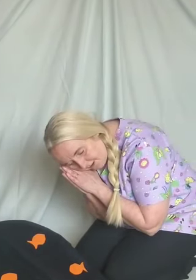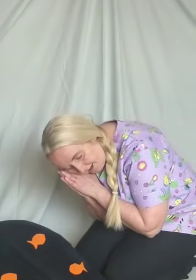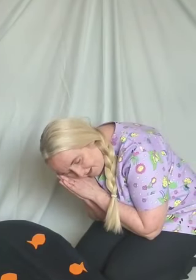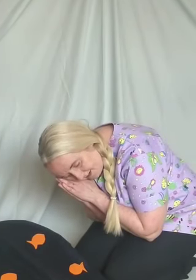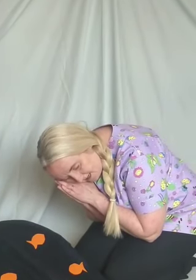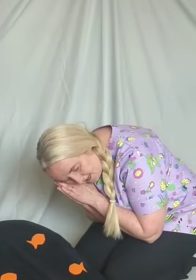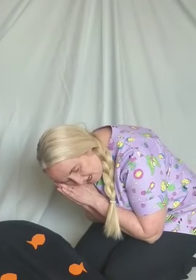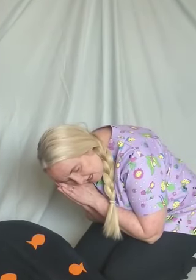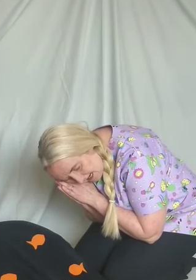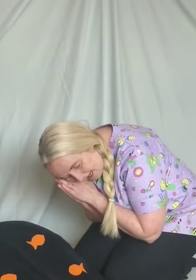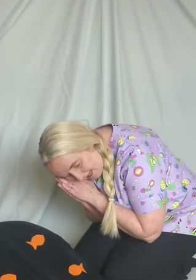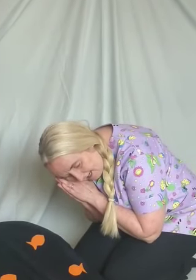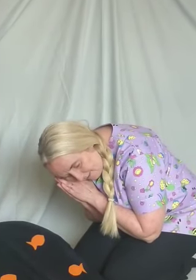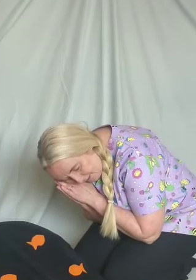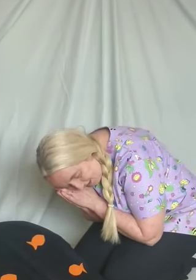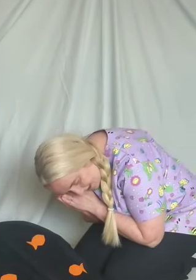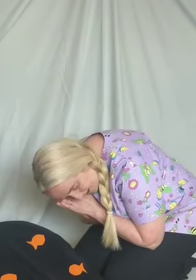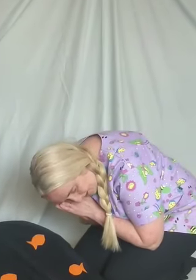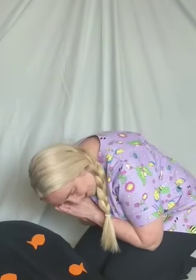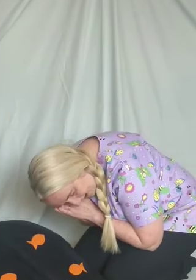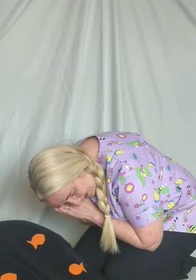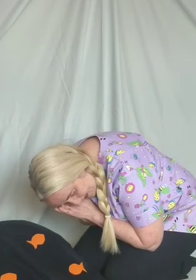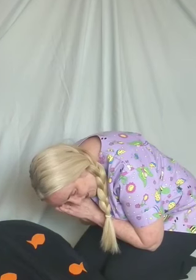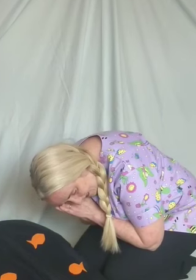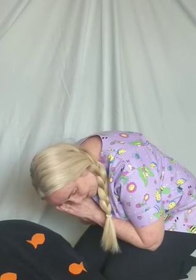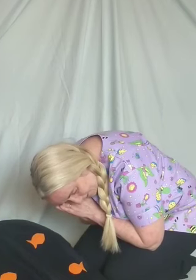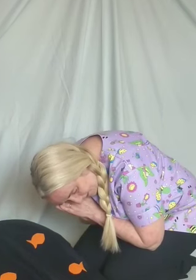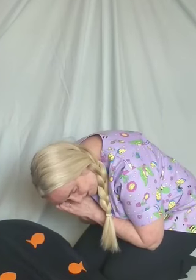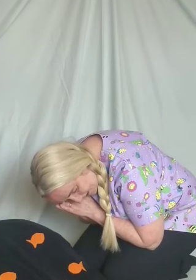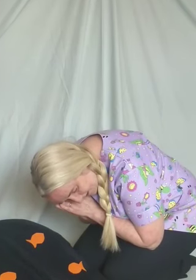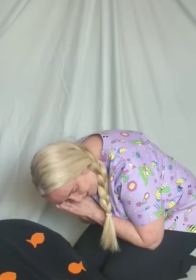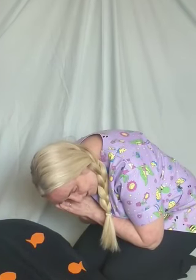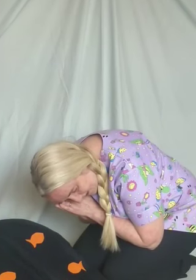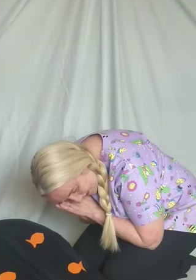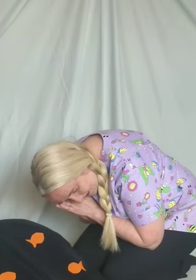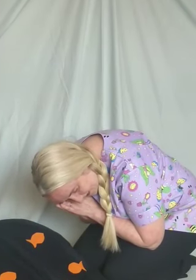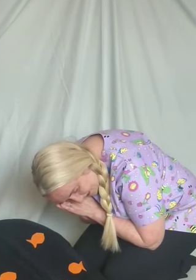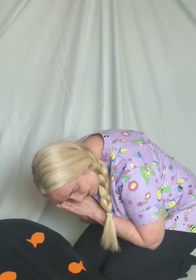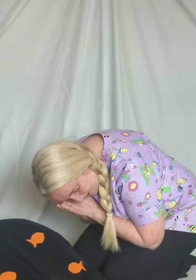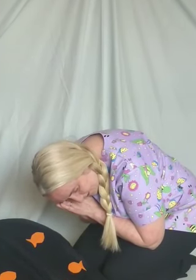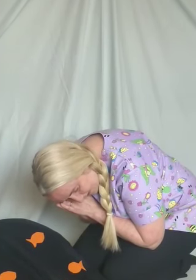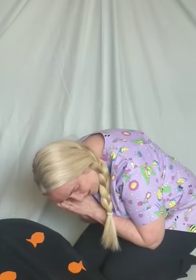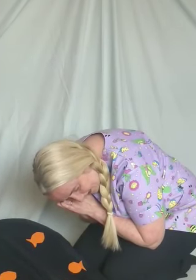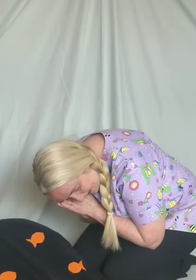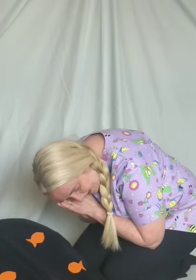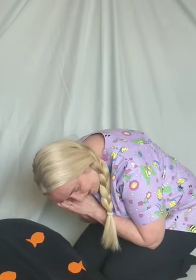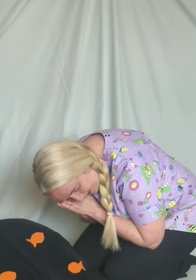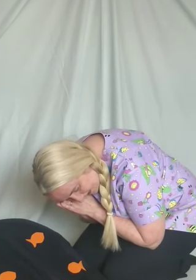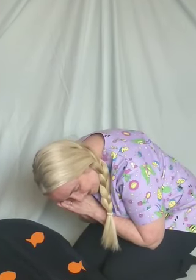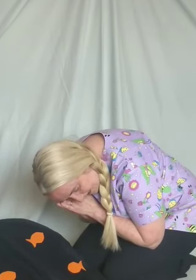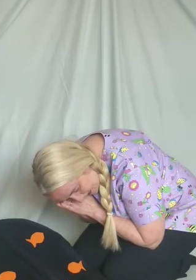rock. And they put down their heads and they put down their tails and they took a little nap.